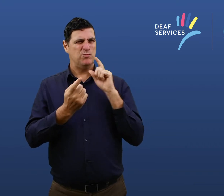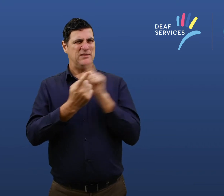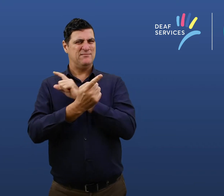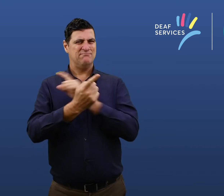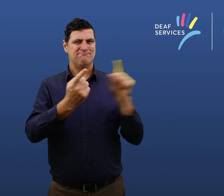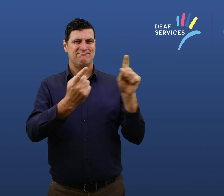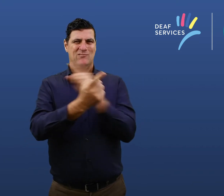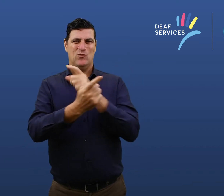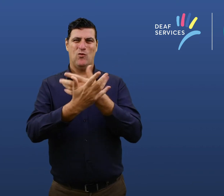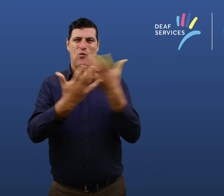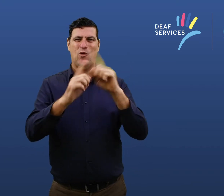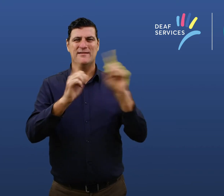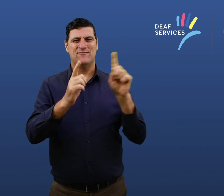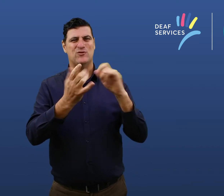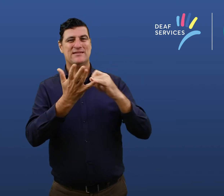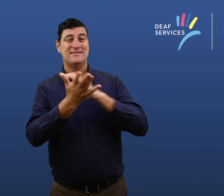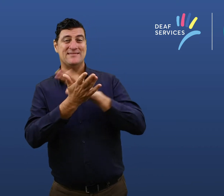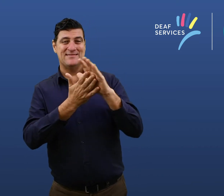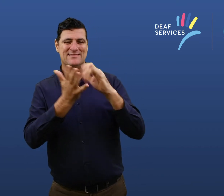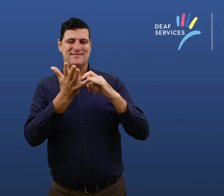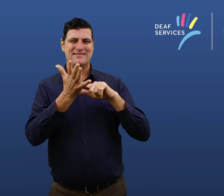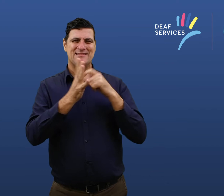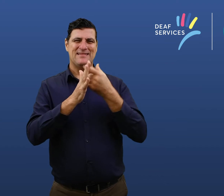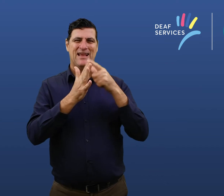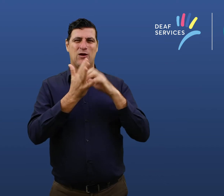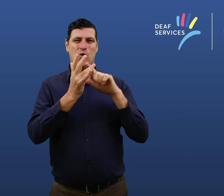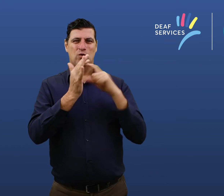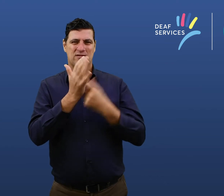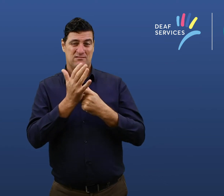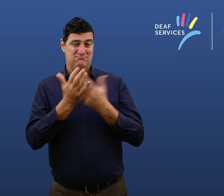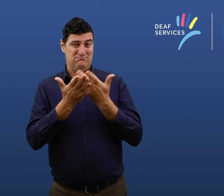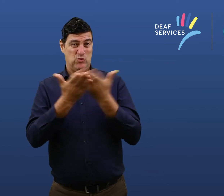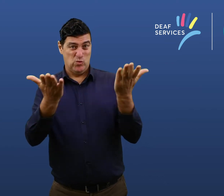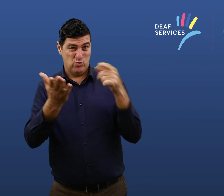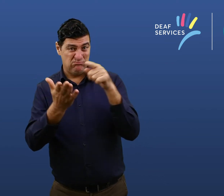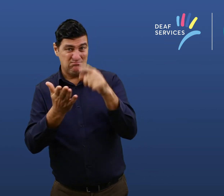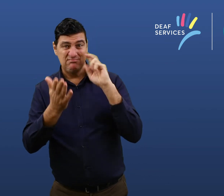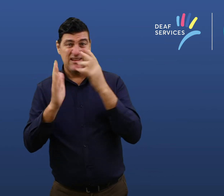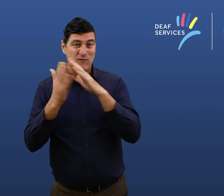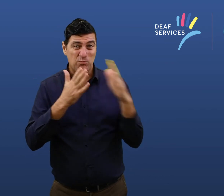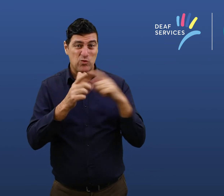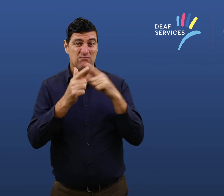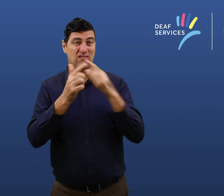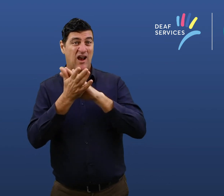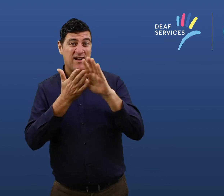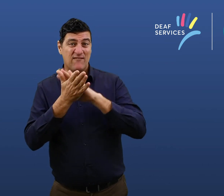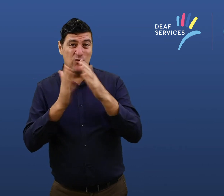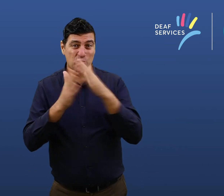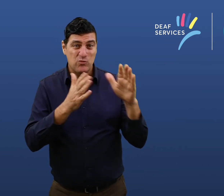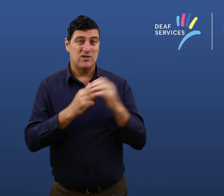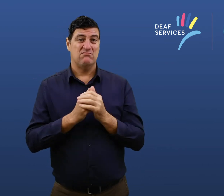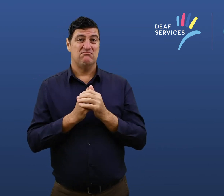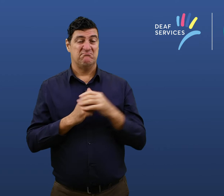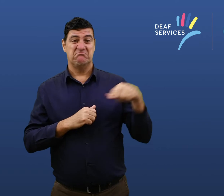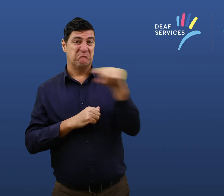Over the next few months, we're planning to come and meet with different stakeholders, including yourself, the deaf